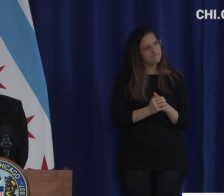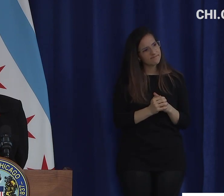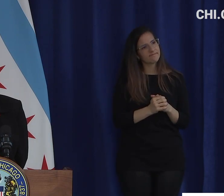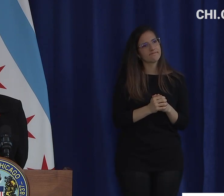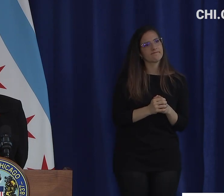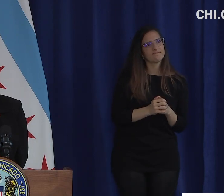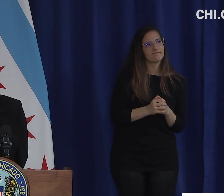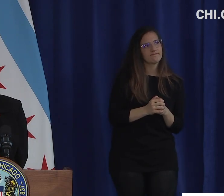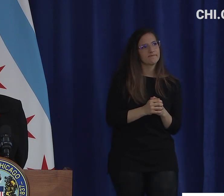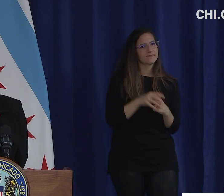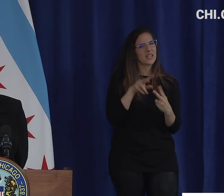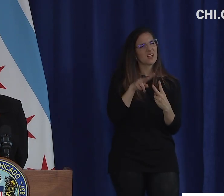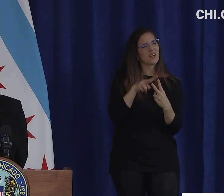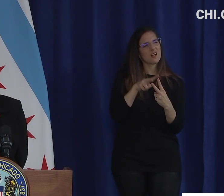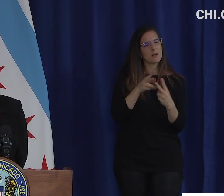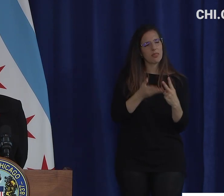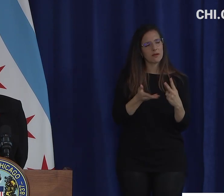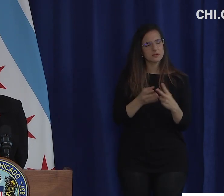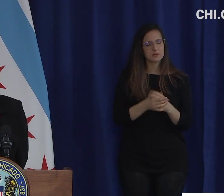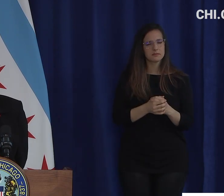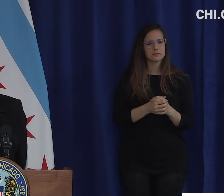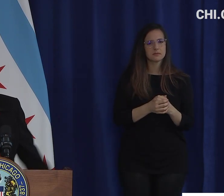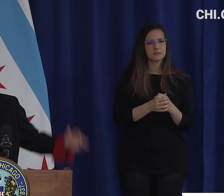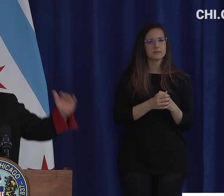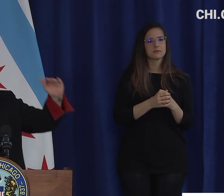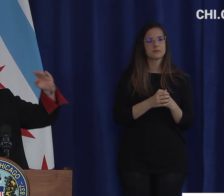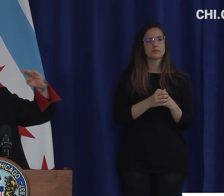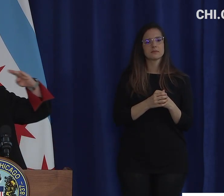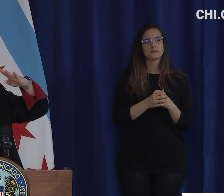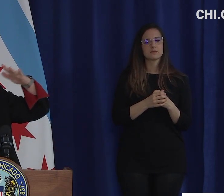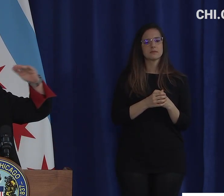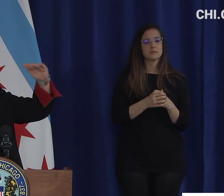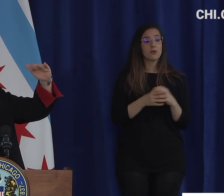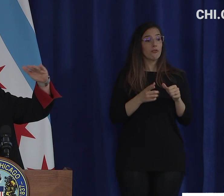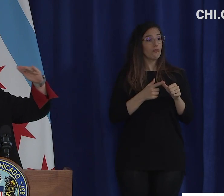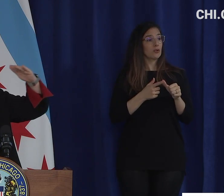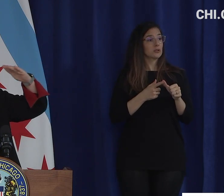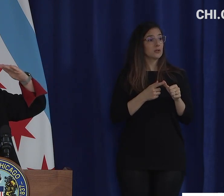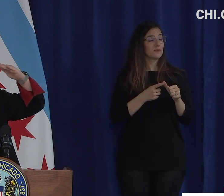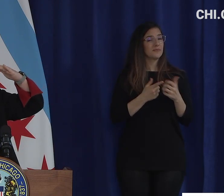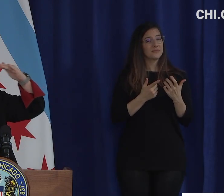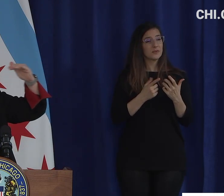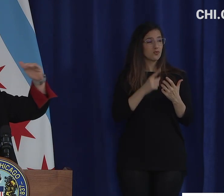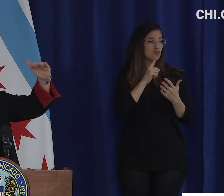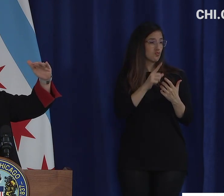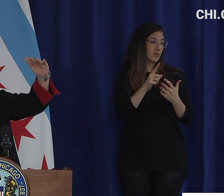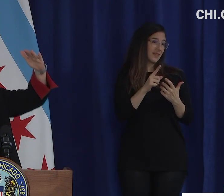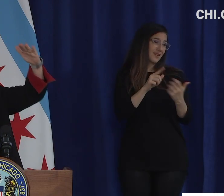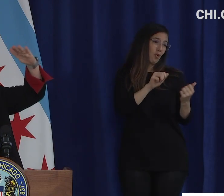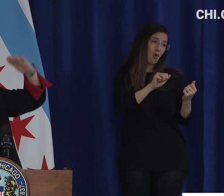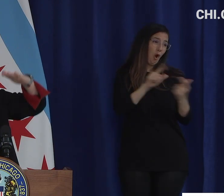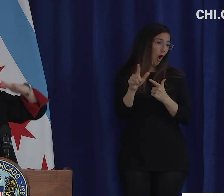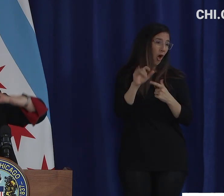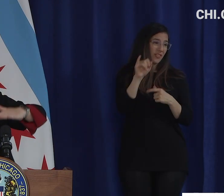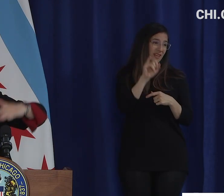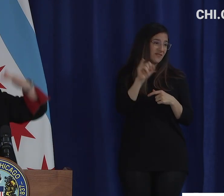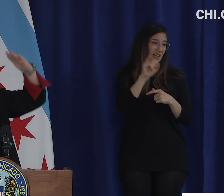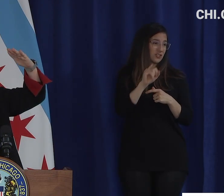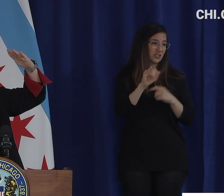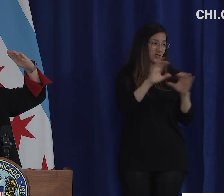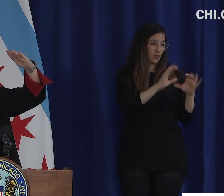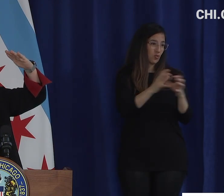couple things. I think, first of all, if all of the infection rates are actually sort of stubborn per se, the way that